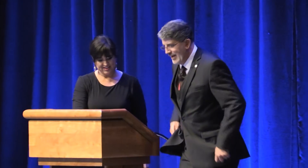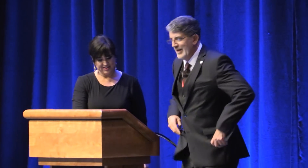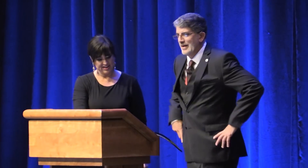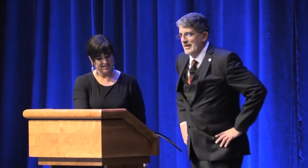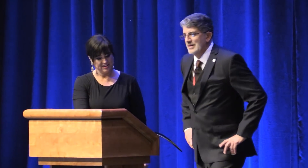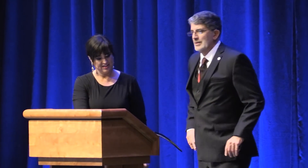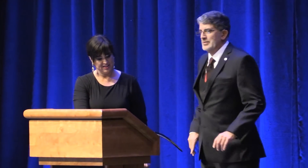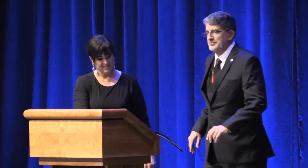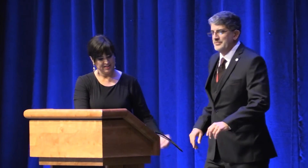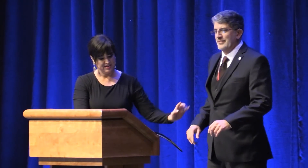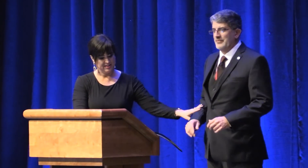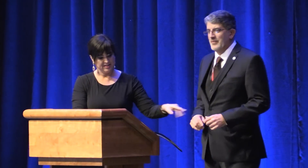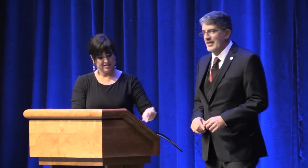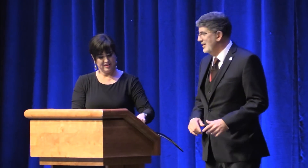Okay, they're not doing this.